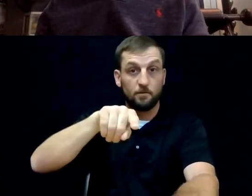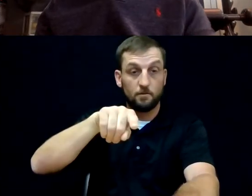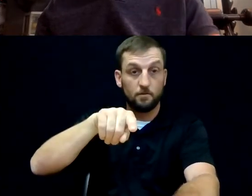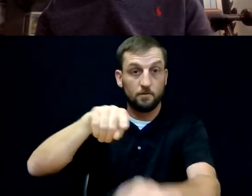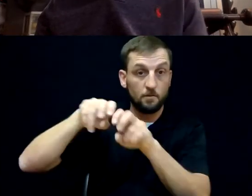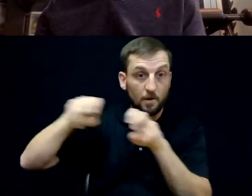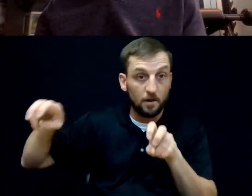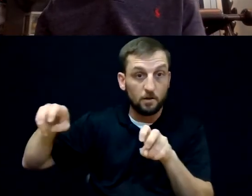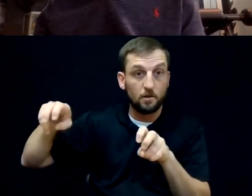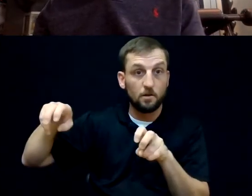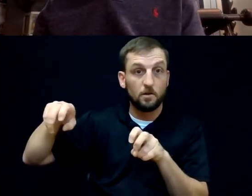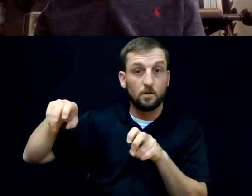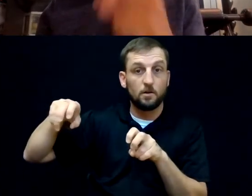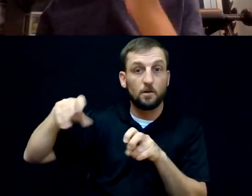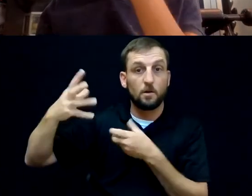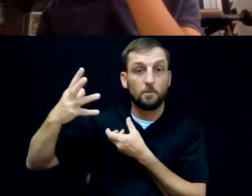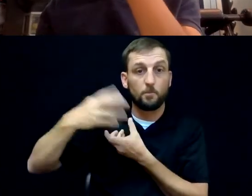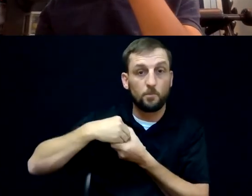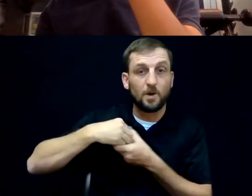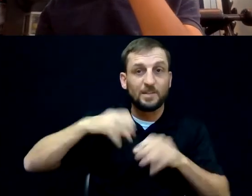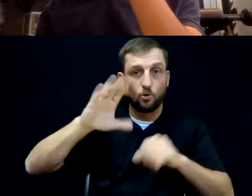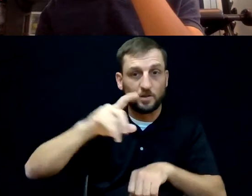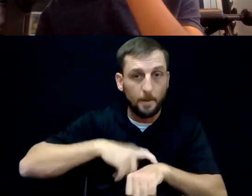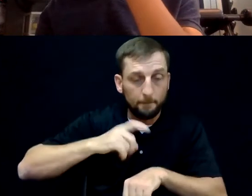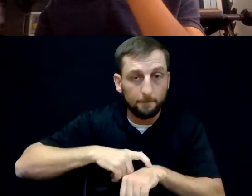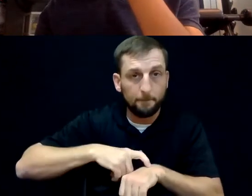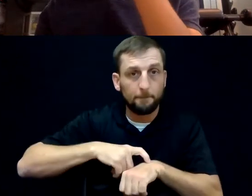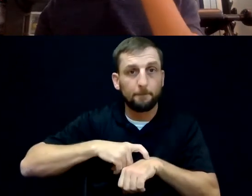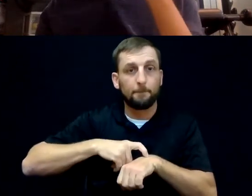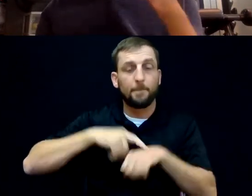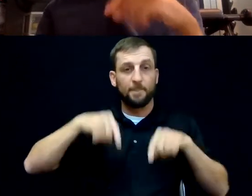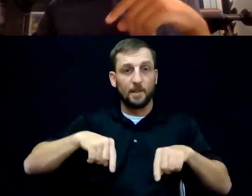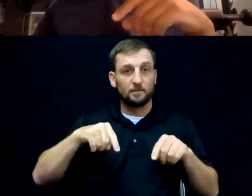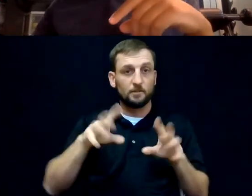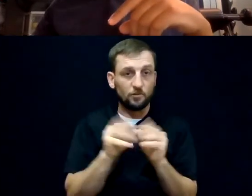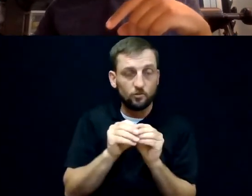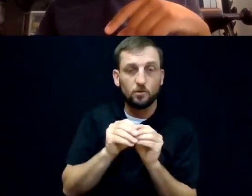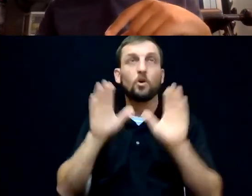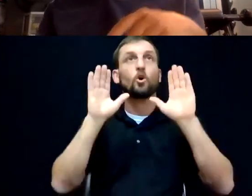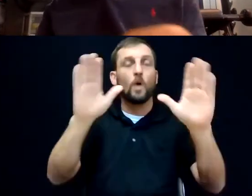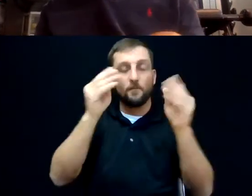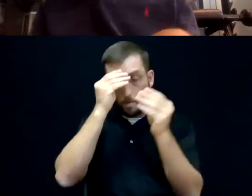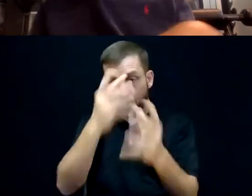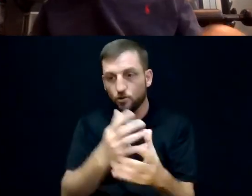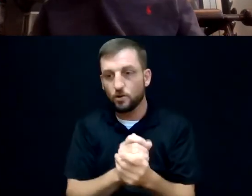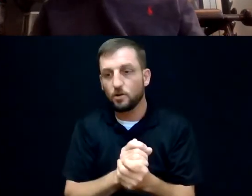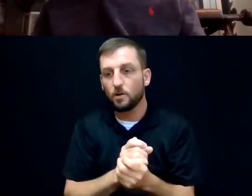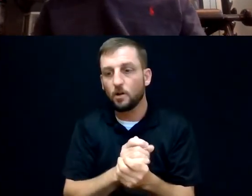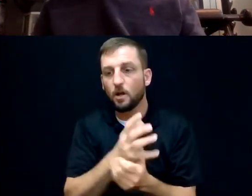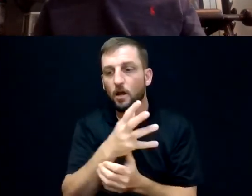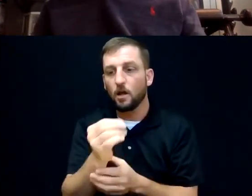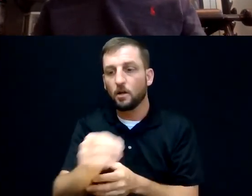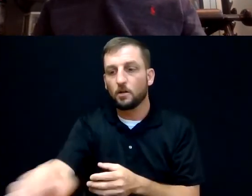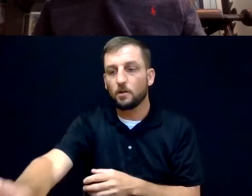to participate in this session. I think some great information has been shared, and we